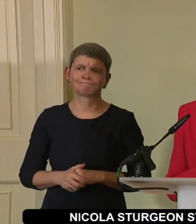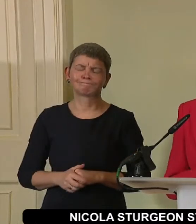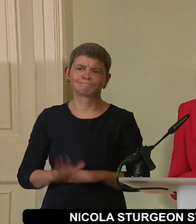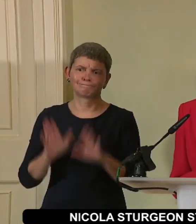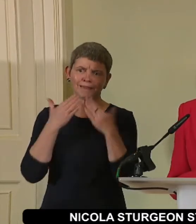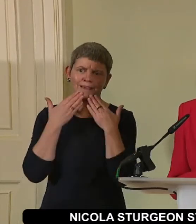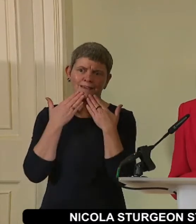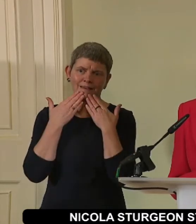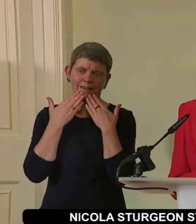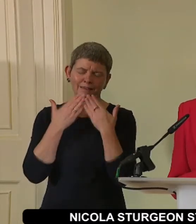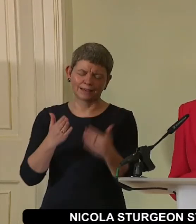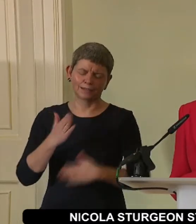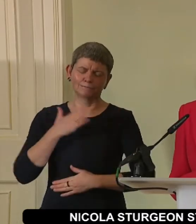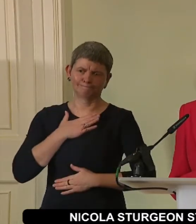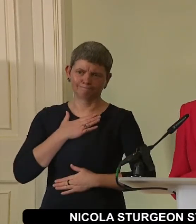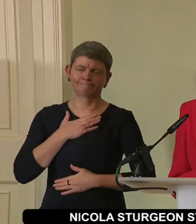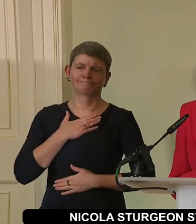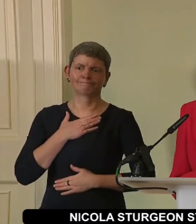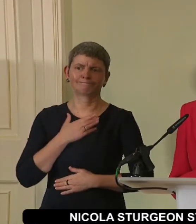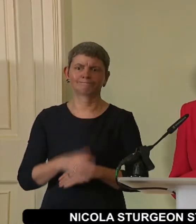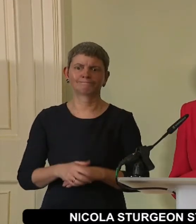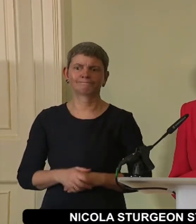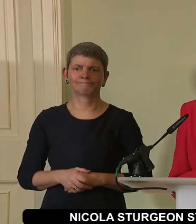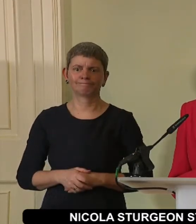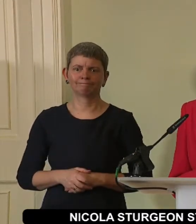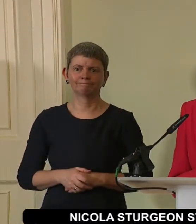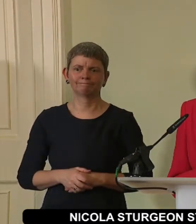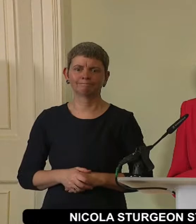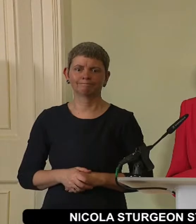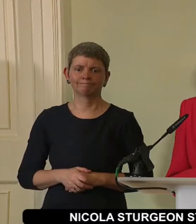Thank you from the very bottom of my heart.